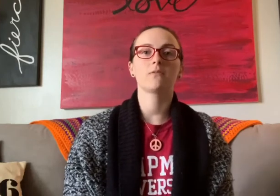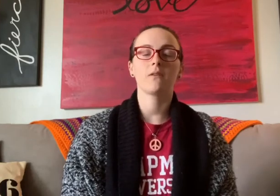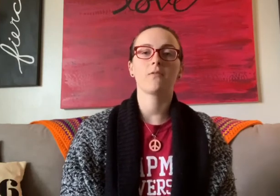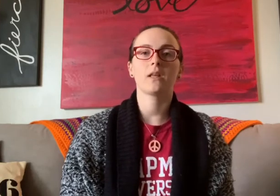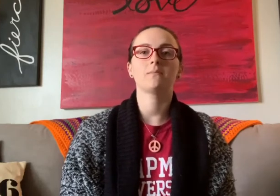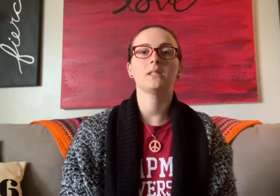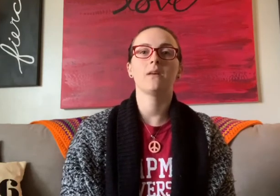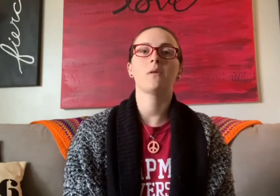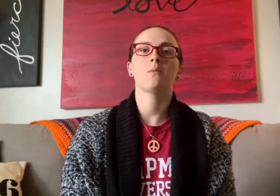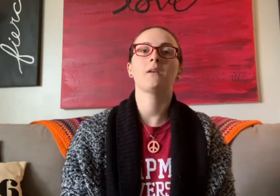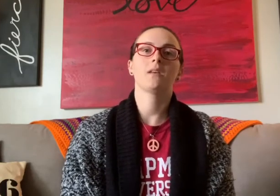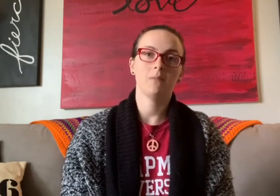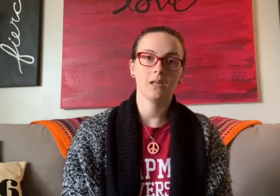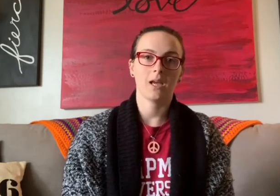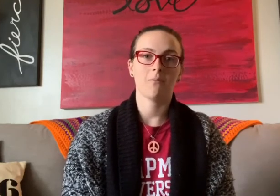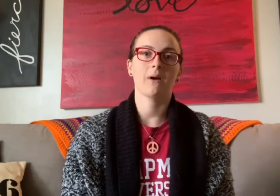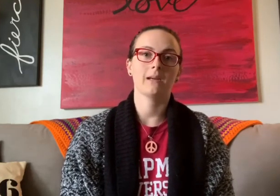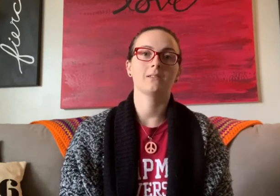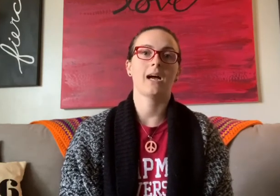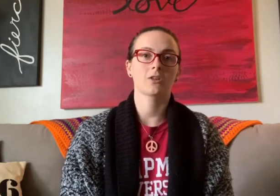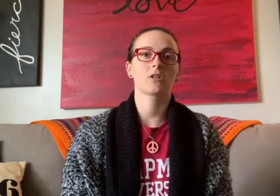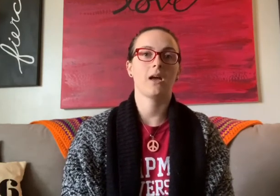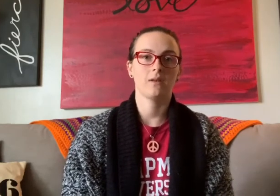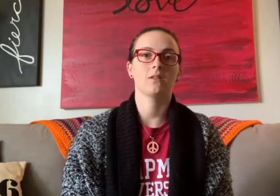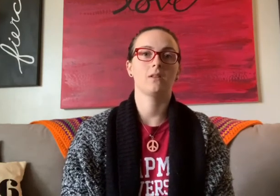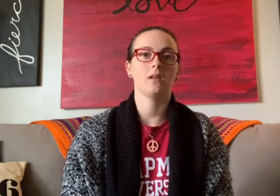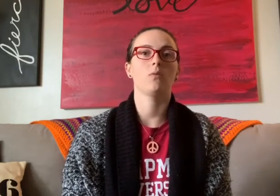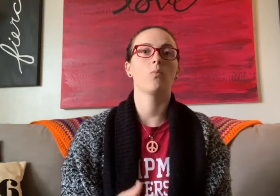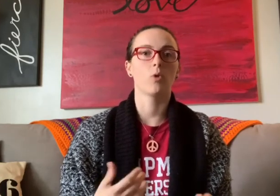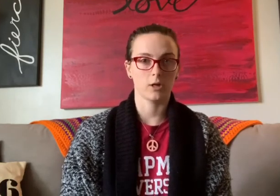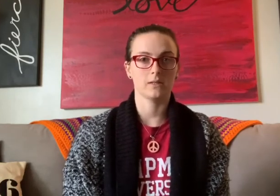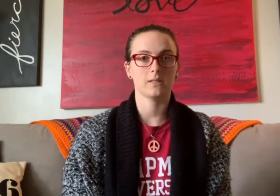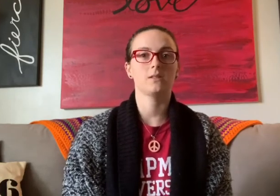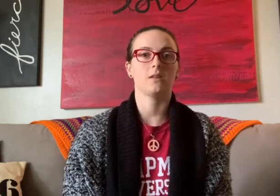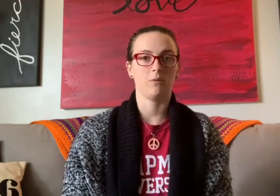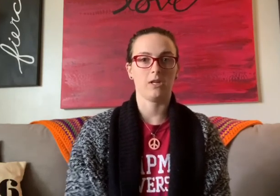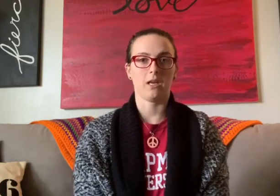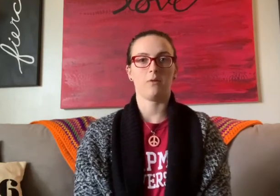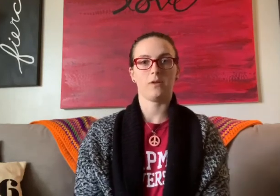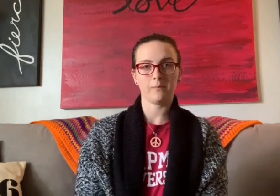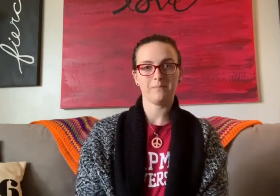for them to give them a way to communicate prior to actually having the words to communicate with you.